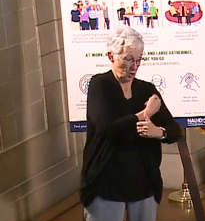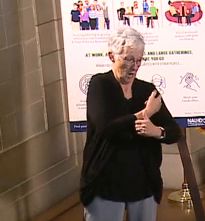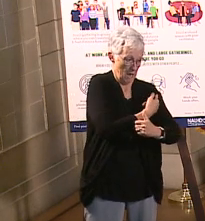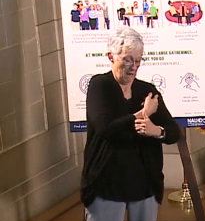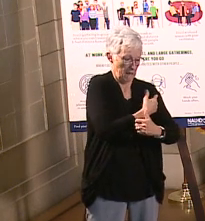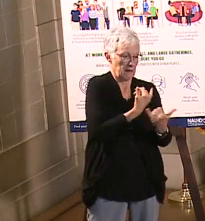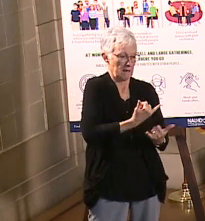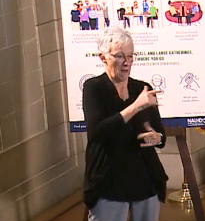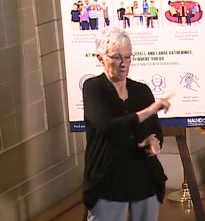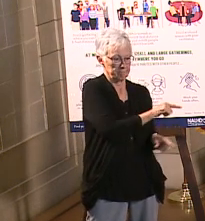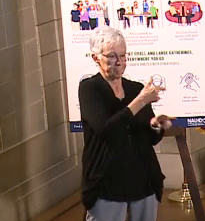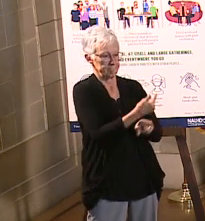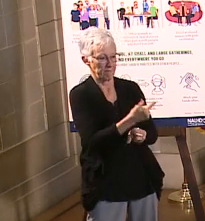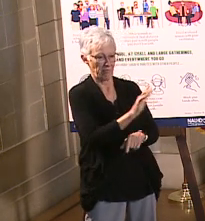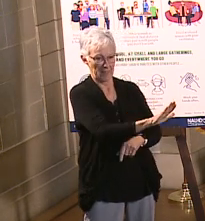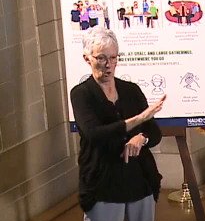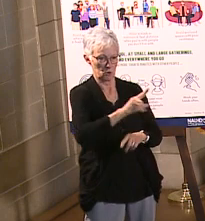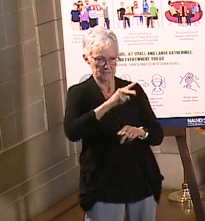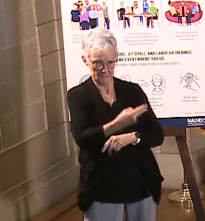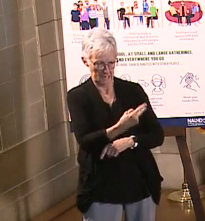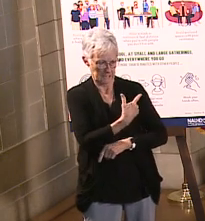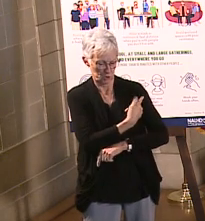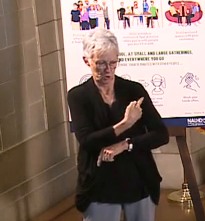these vaccines. So I know that